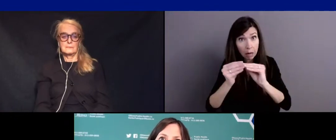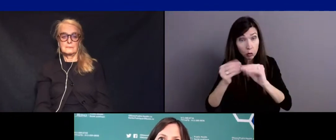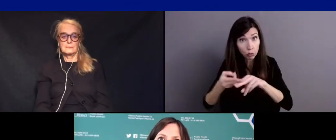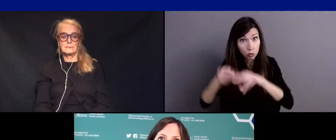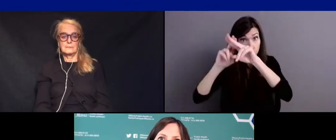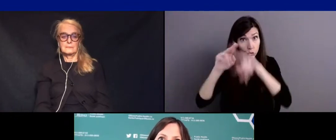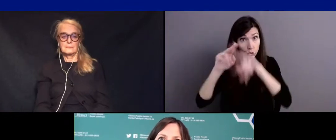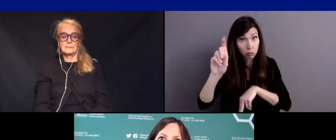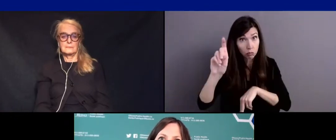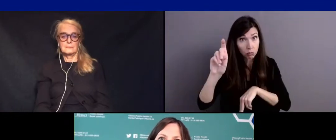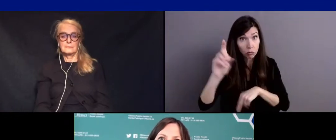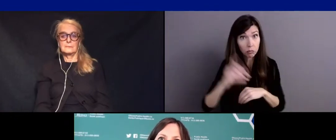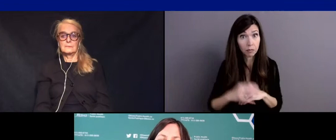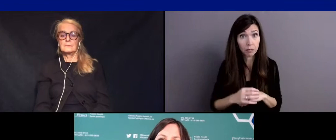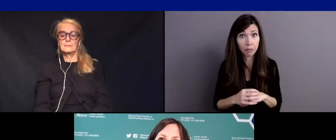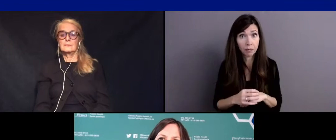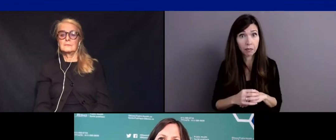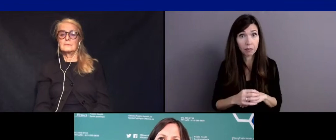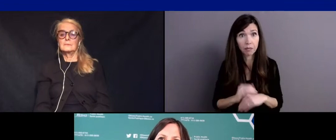At this point,